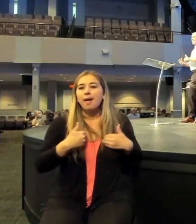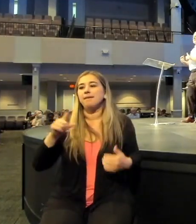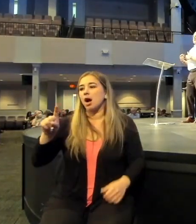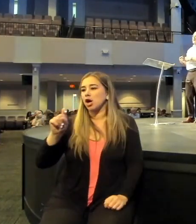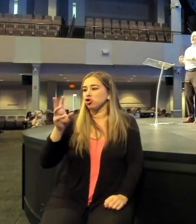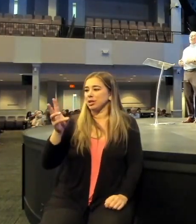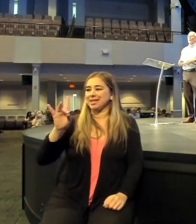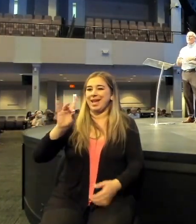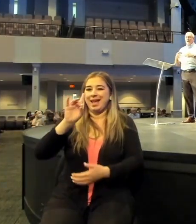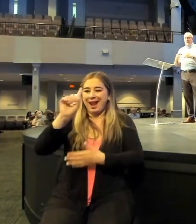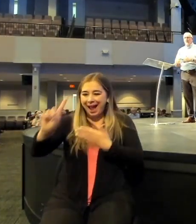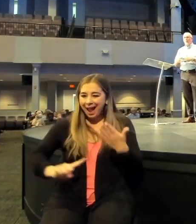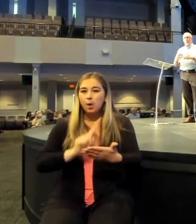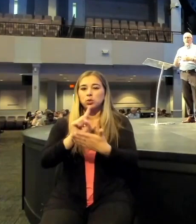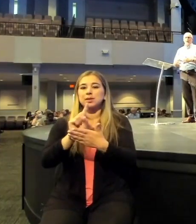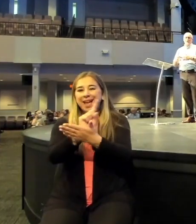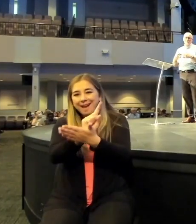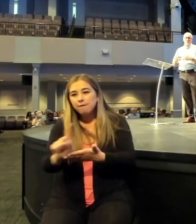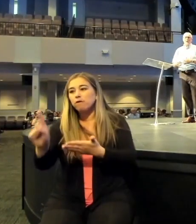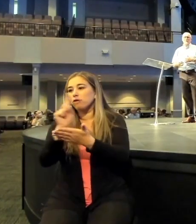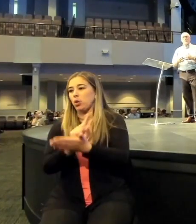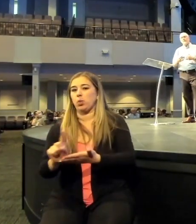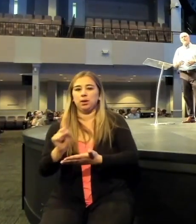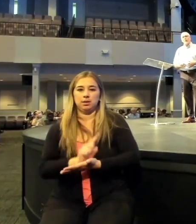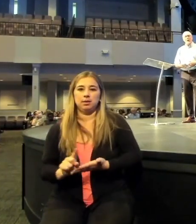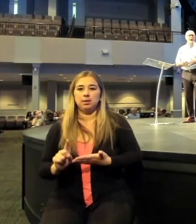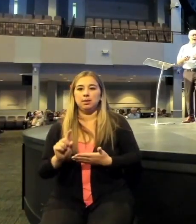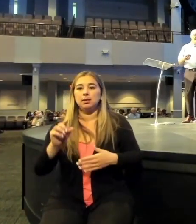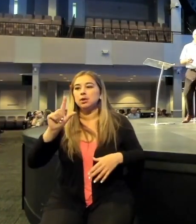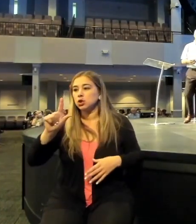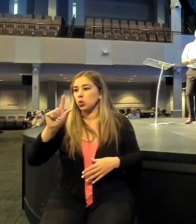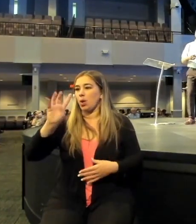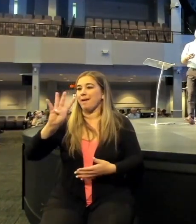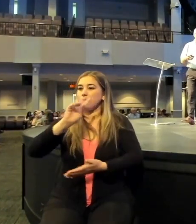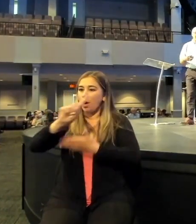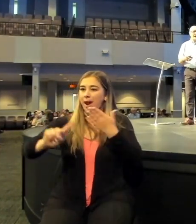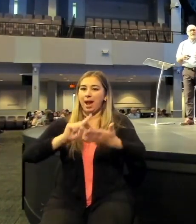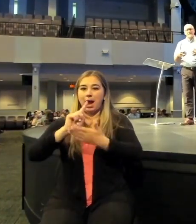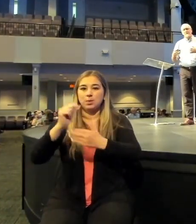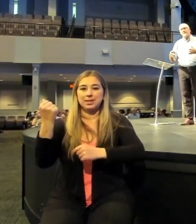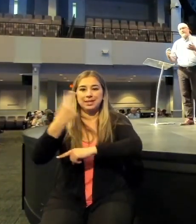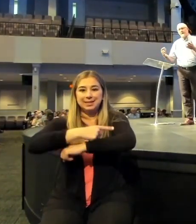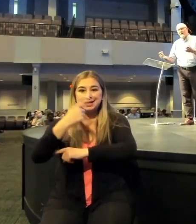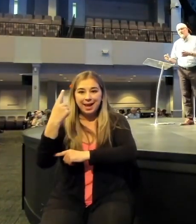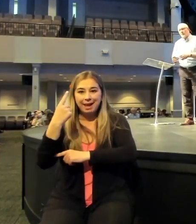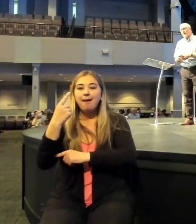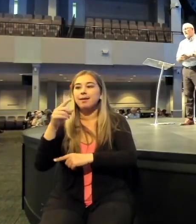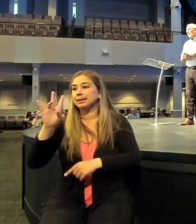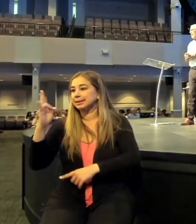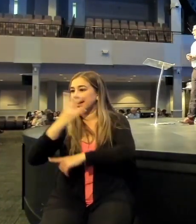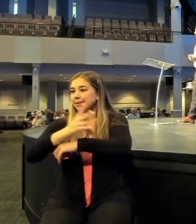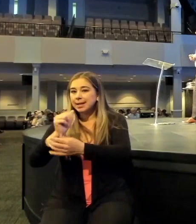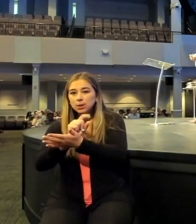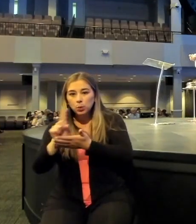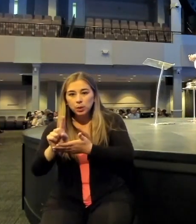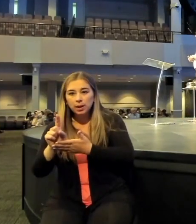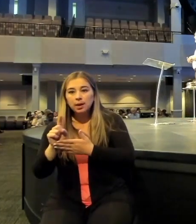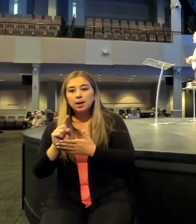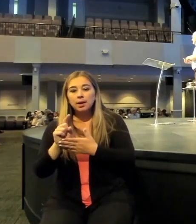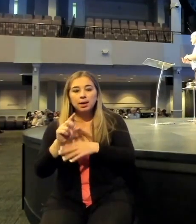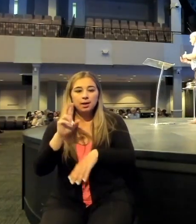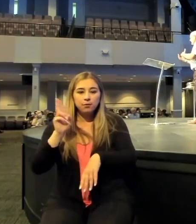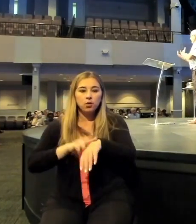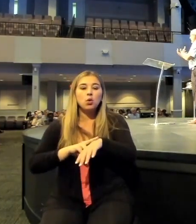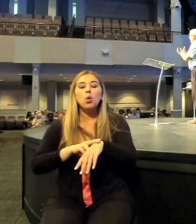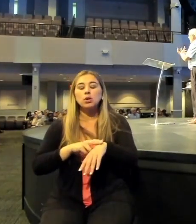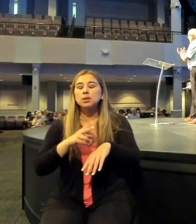168 hours every week that you live, 24 hours a day, 7 days a week. And of course, we